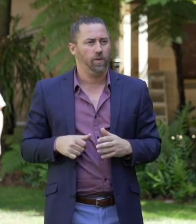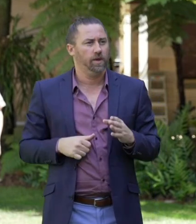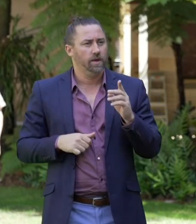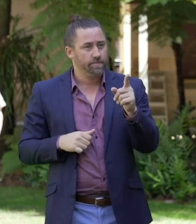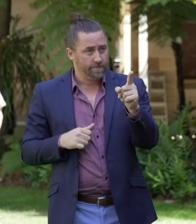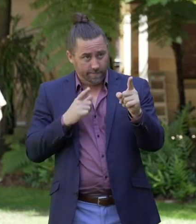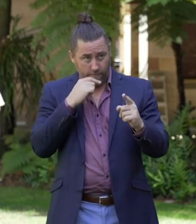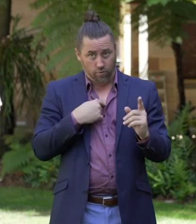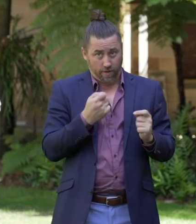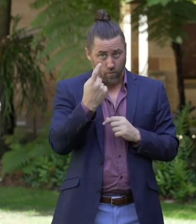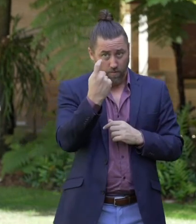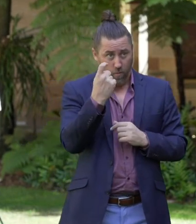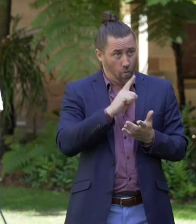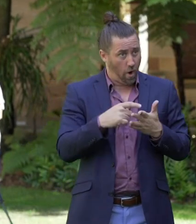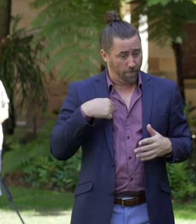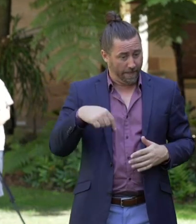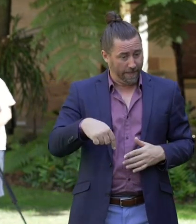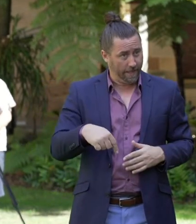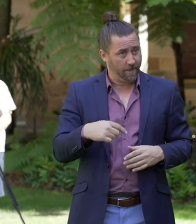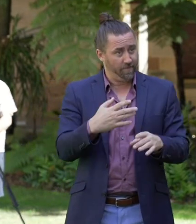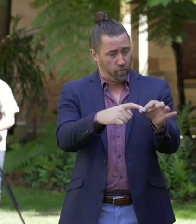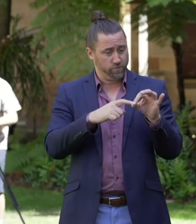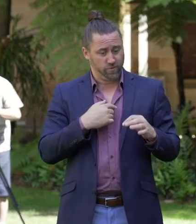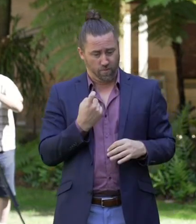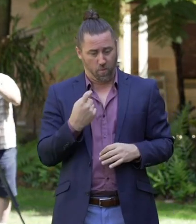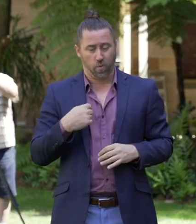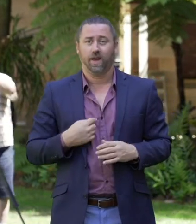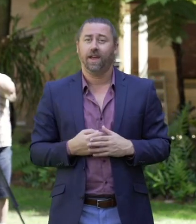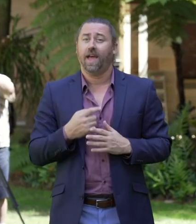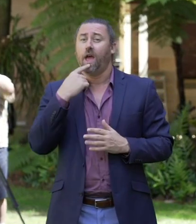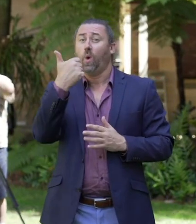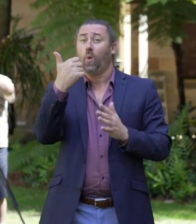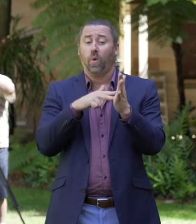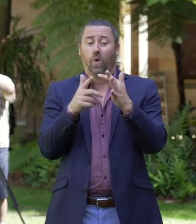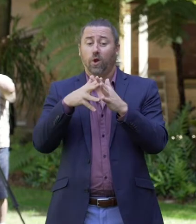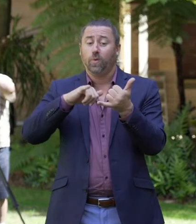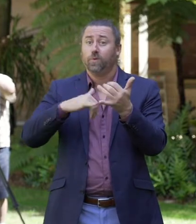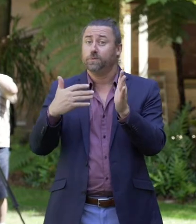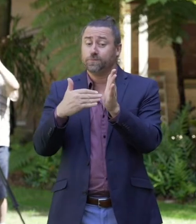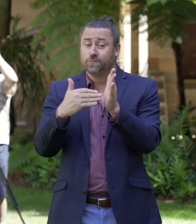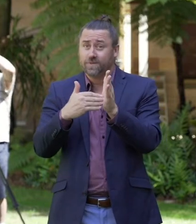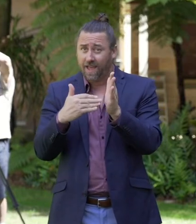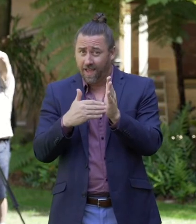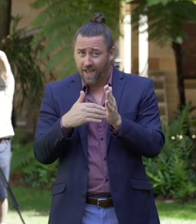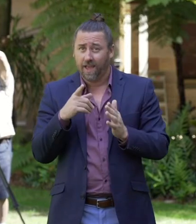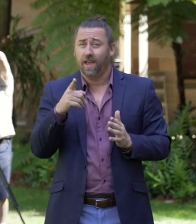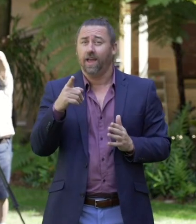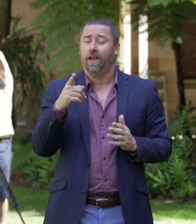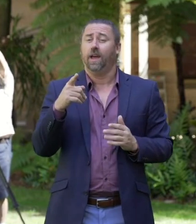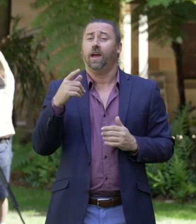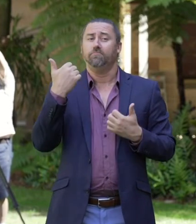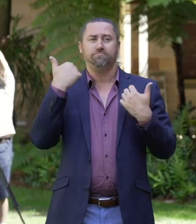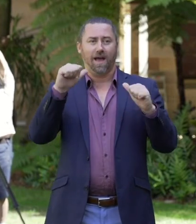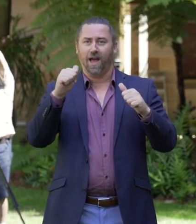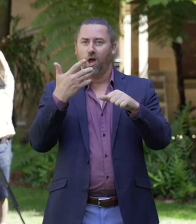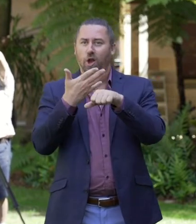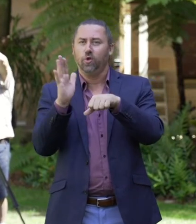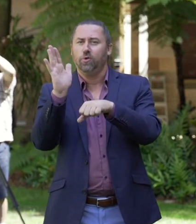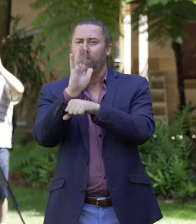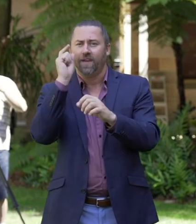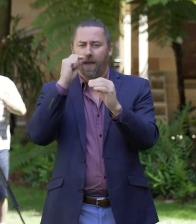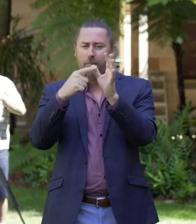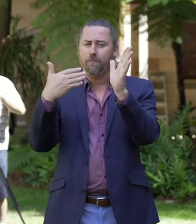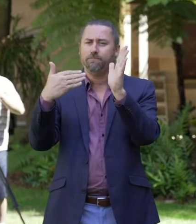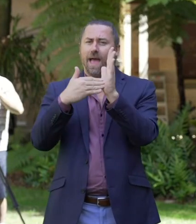Sorry, can I just raise one other issue too while I'm here? Yep. So in great news today as well, we have seen the trailer drop for Baz